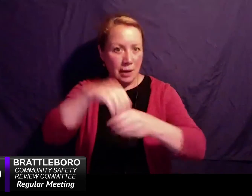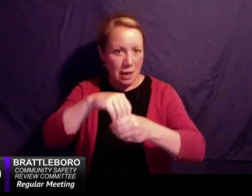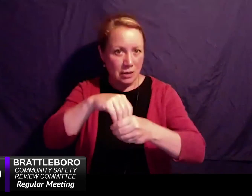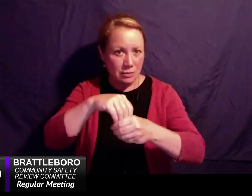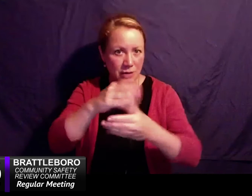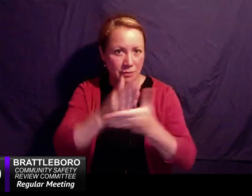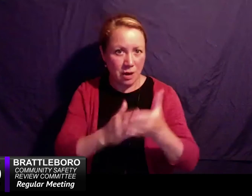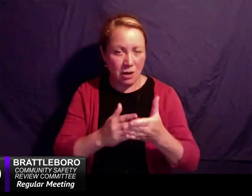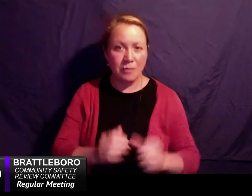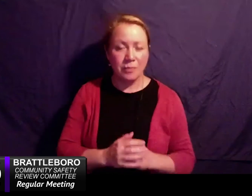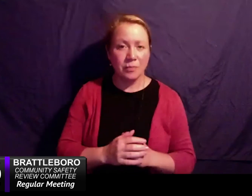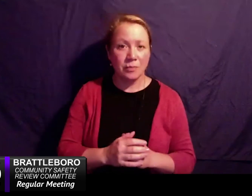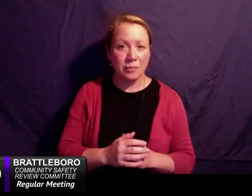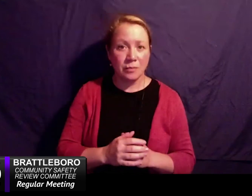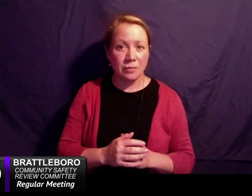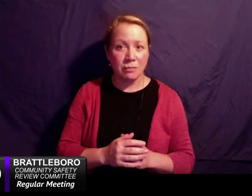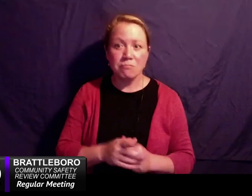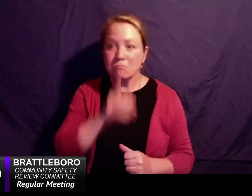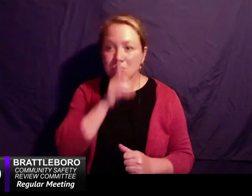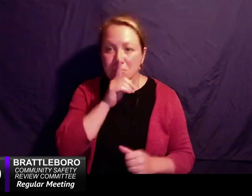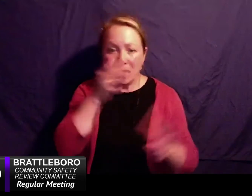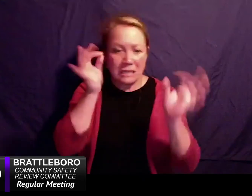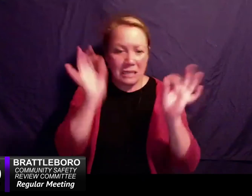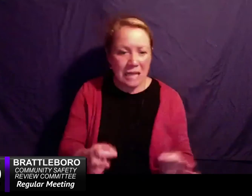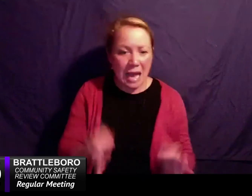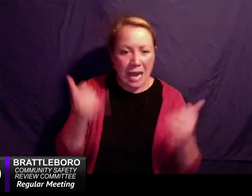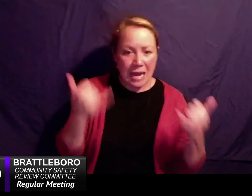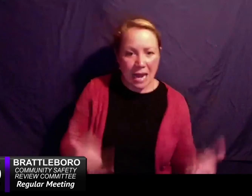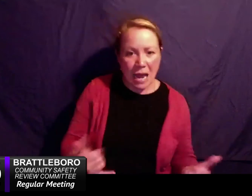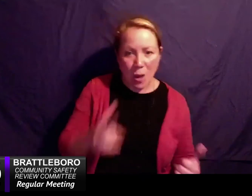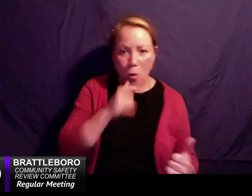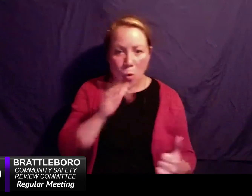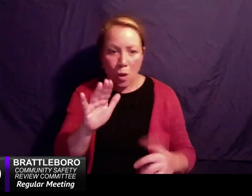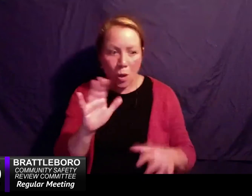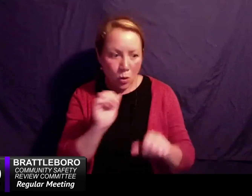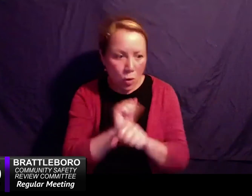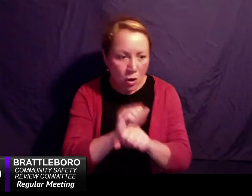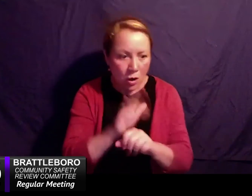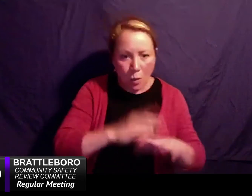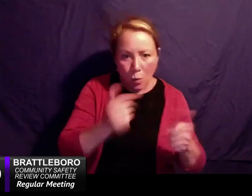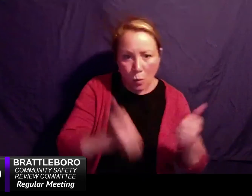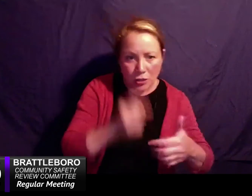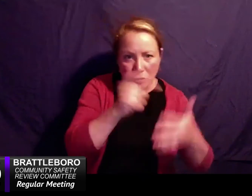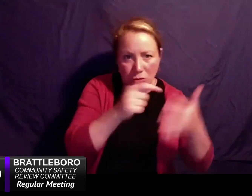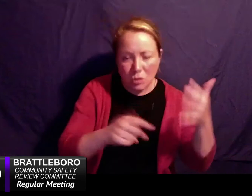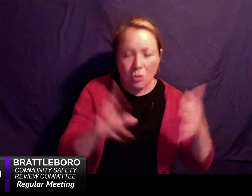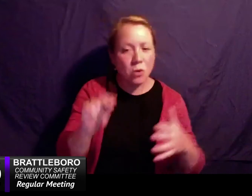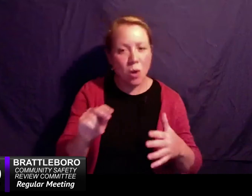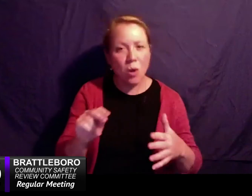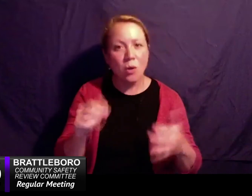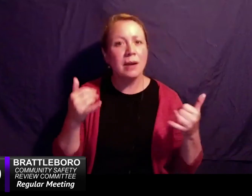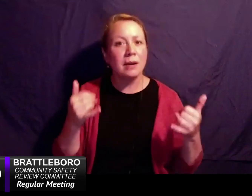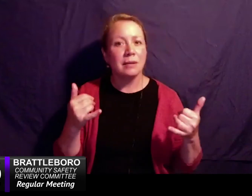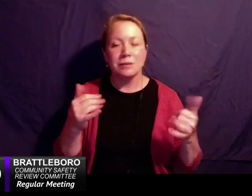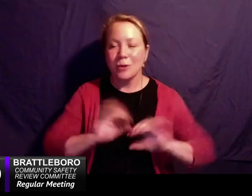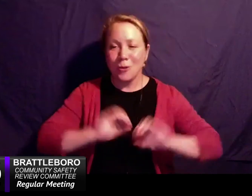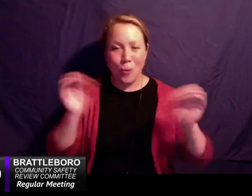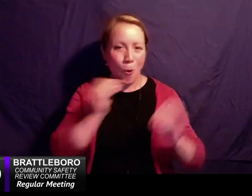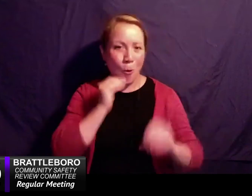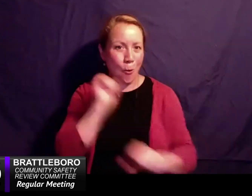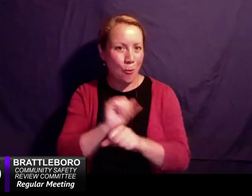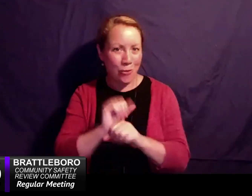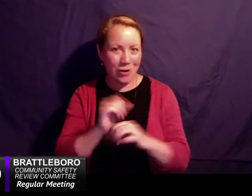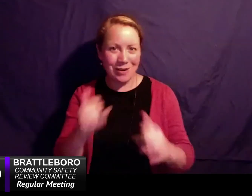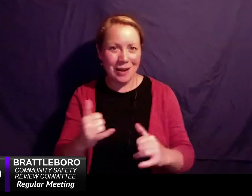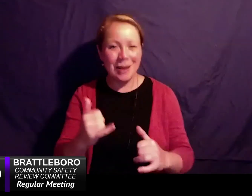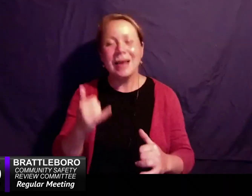don't need to decide about who's going to do what tasks today, I don't think. We're going to give you very little homework, except for